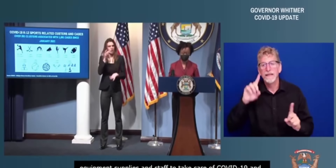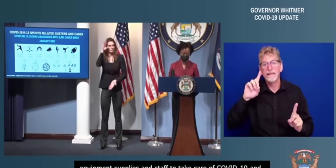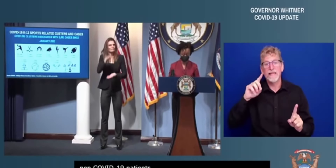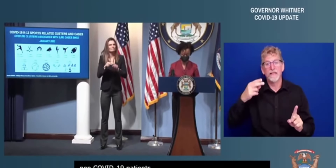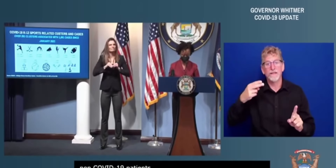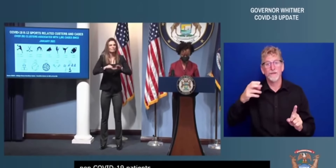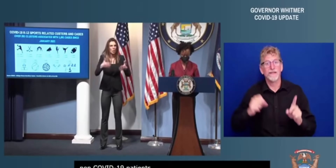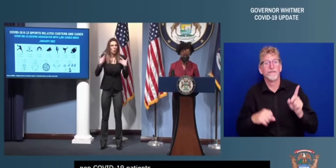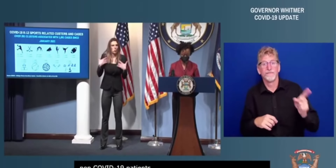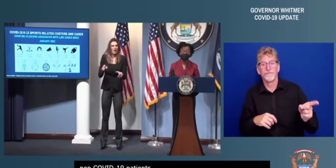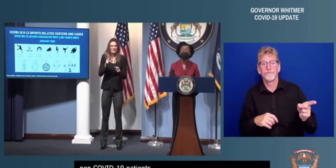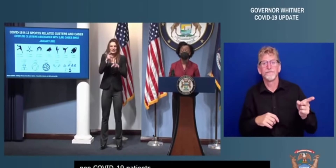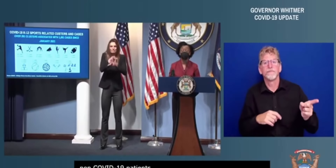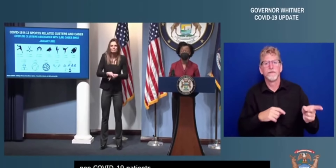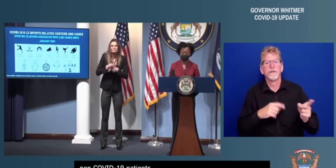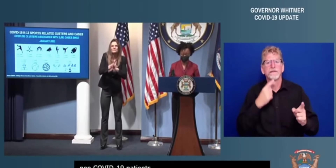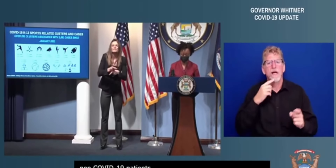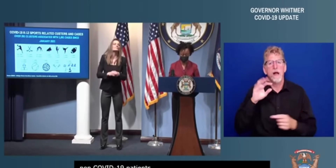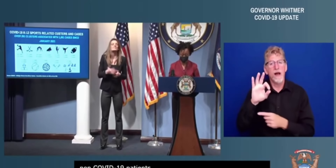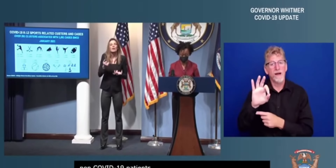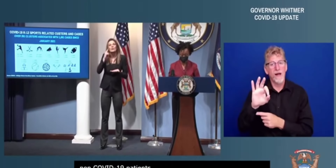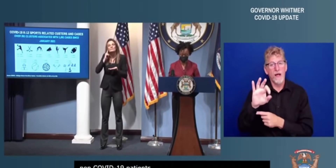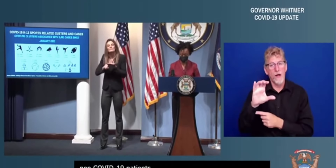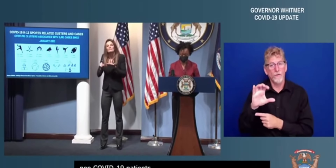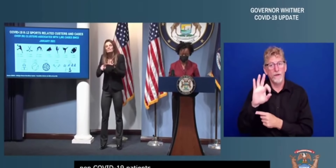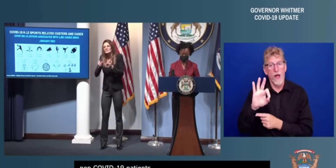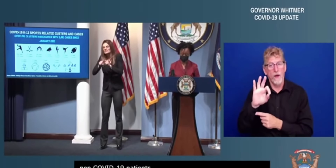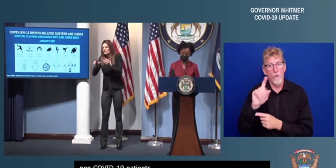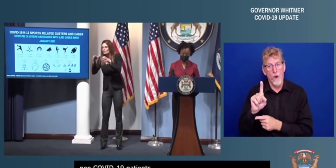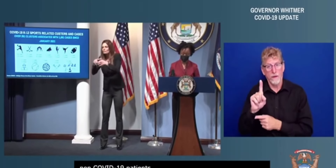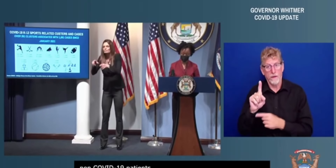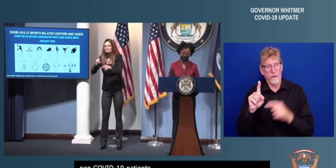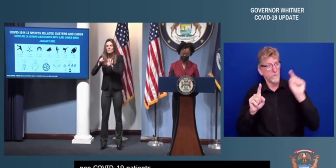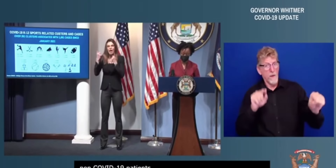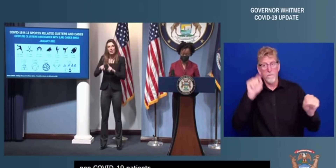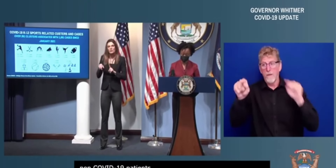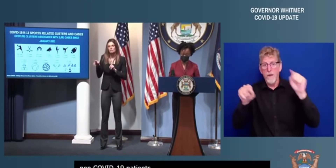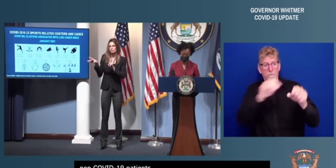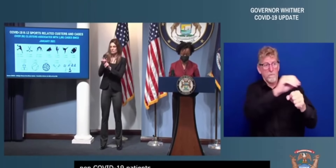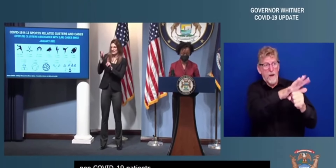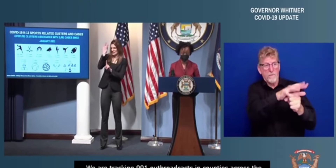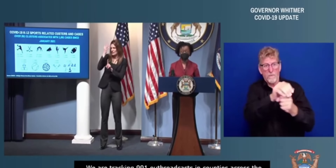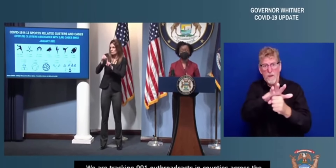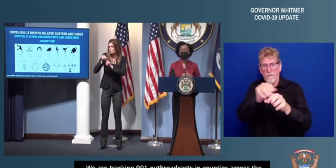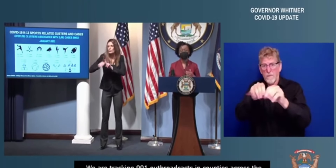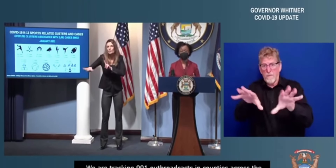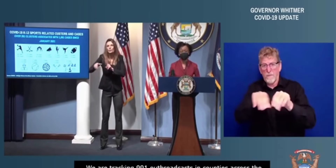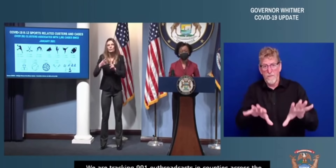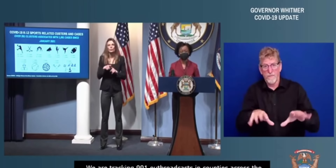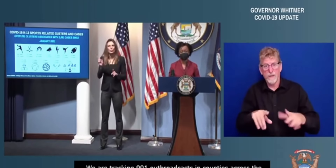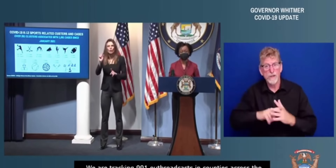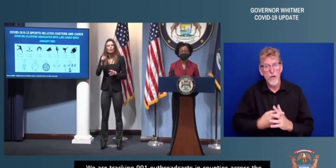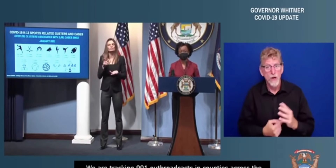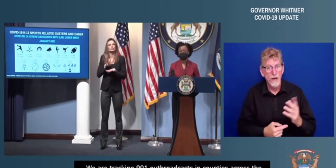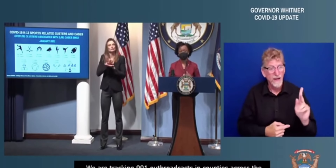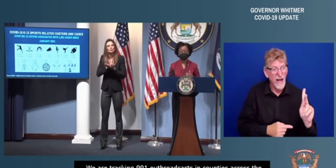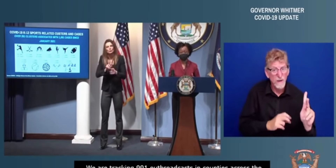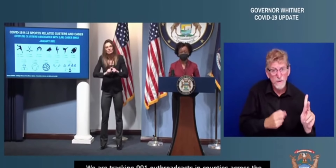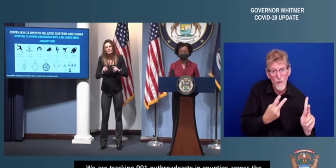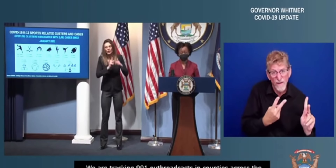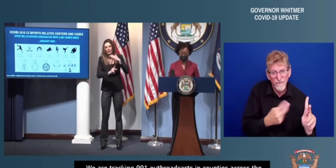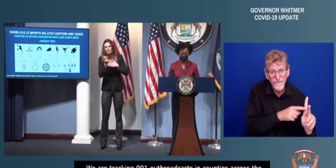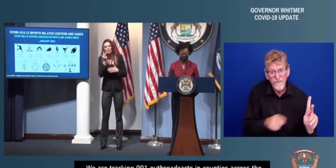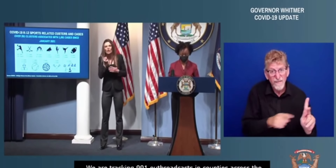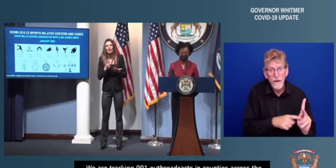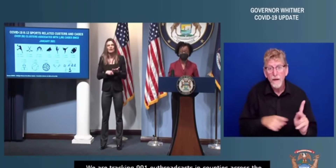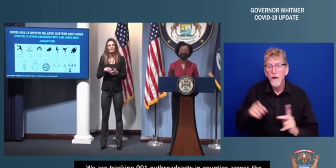state. That includes new outbreaks in K-12 schools, manufacturing and construction, long-term care, child